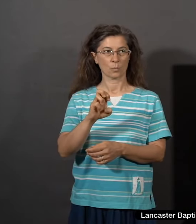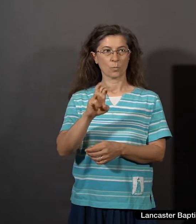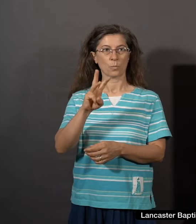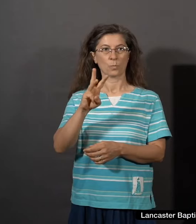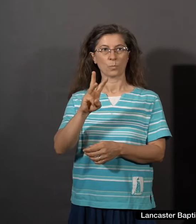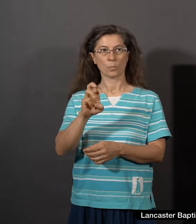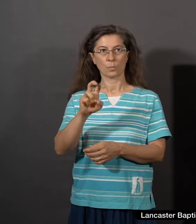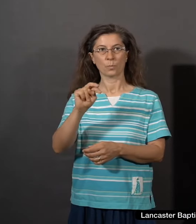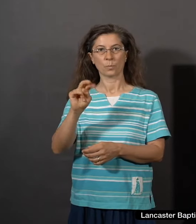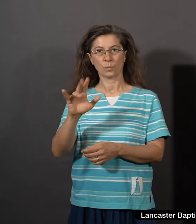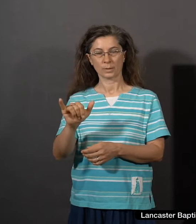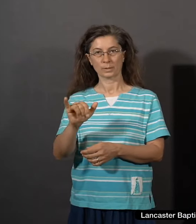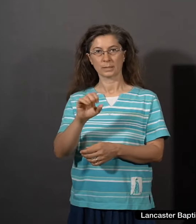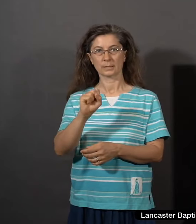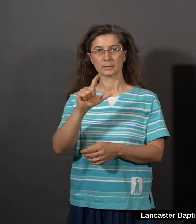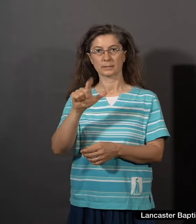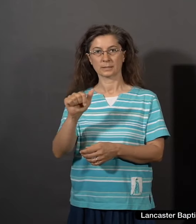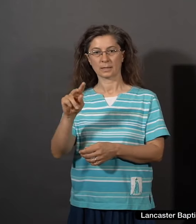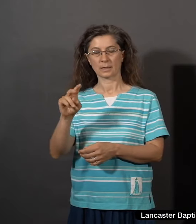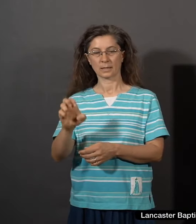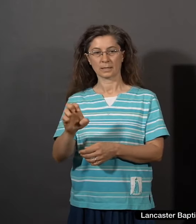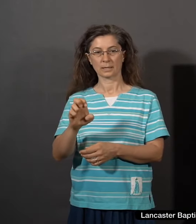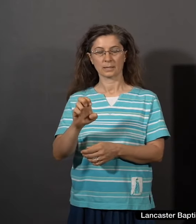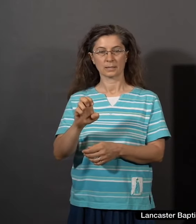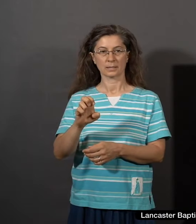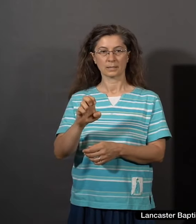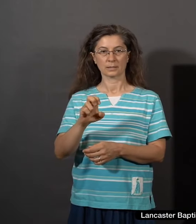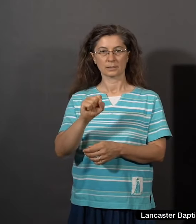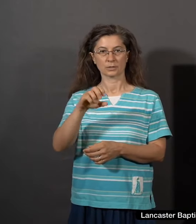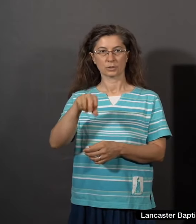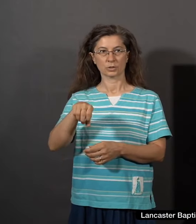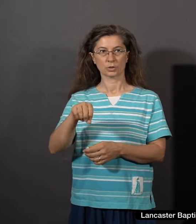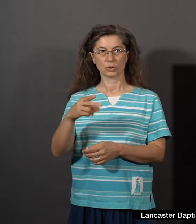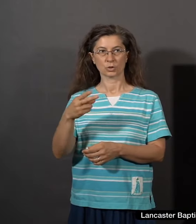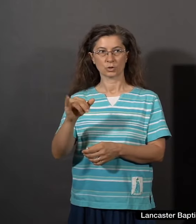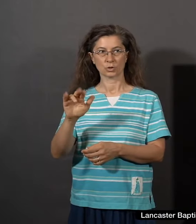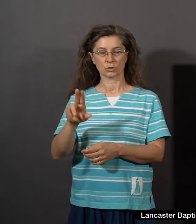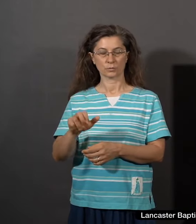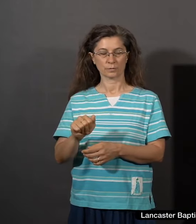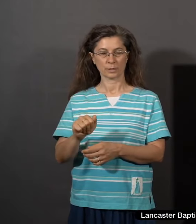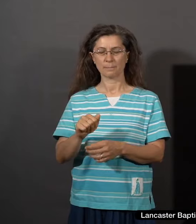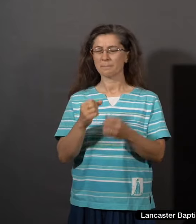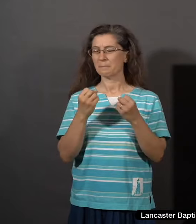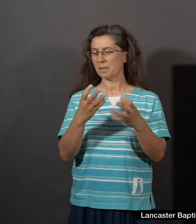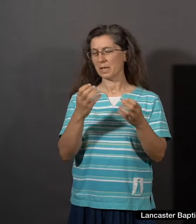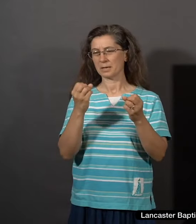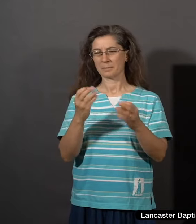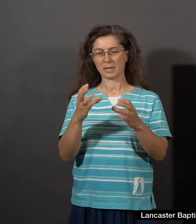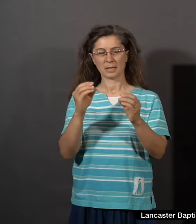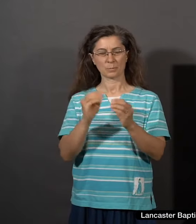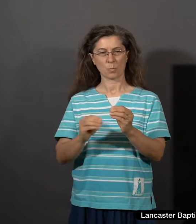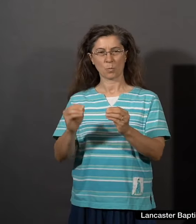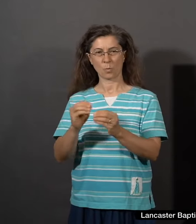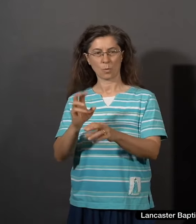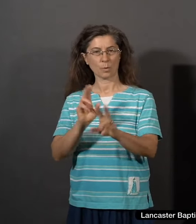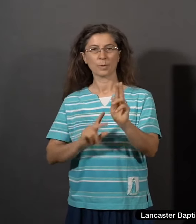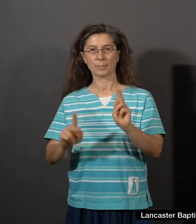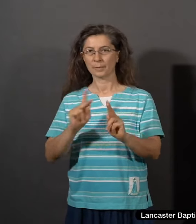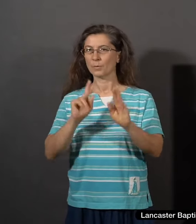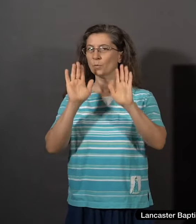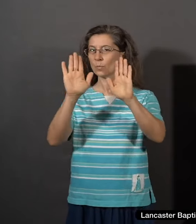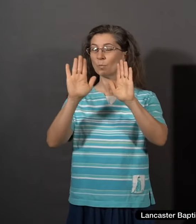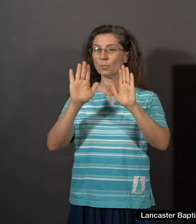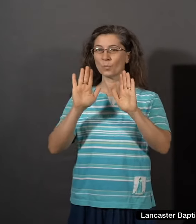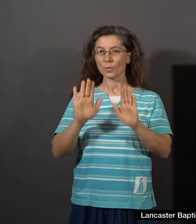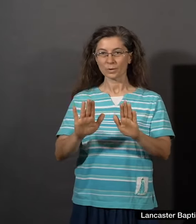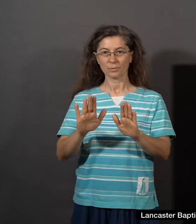uh brother gibson sofia uh and so many others and we want to say it's a joy to be here with